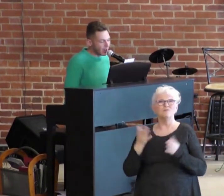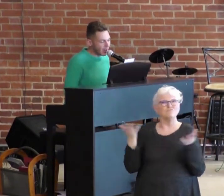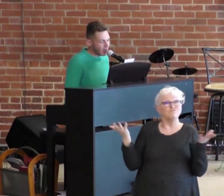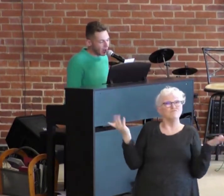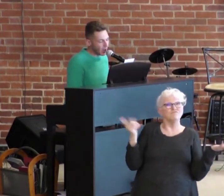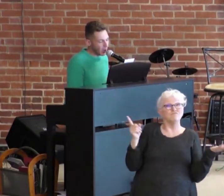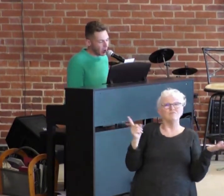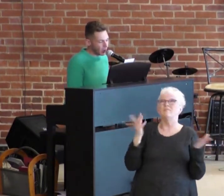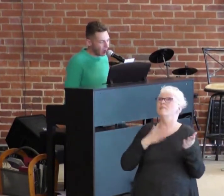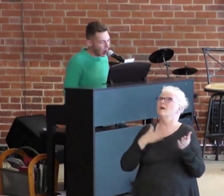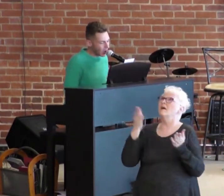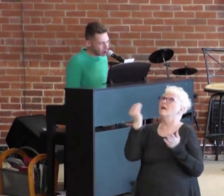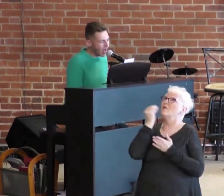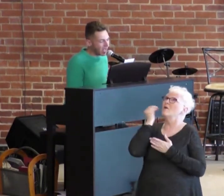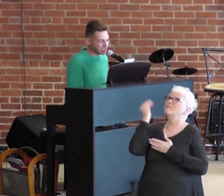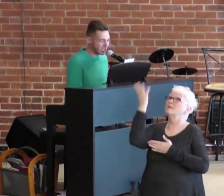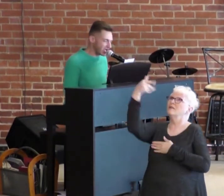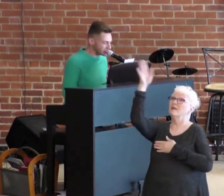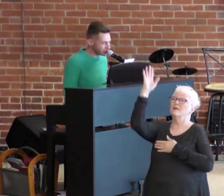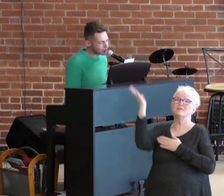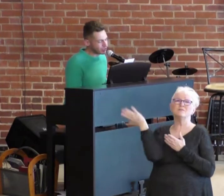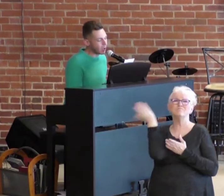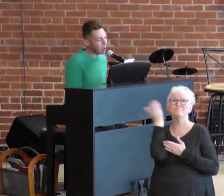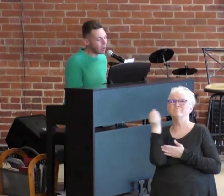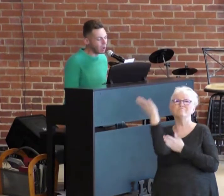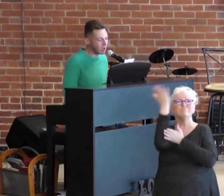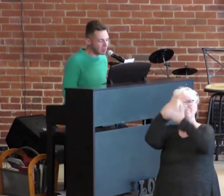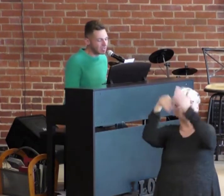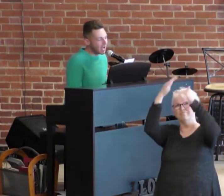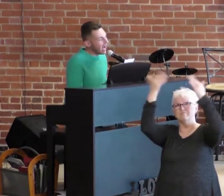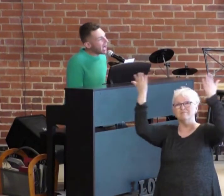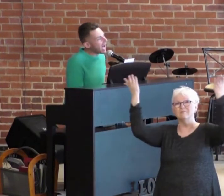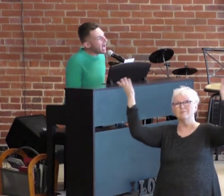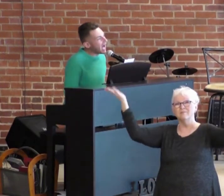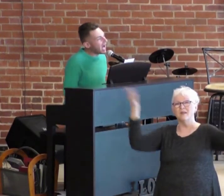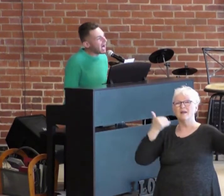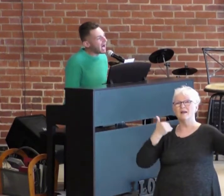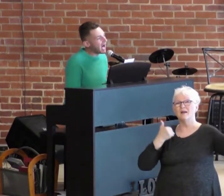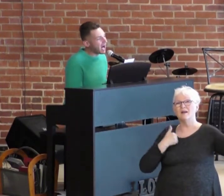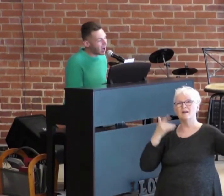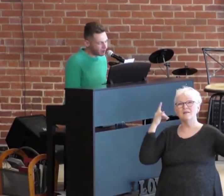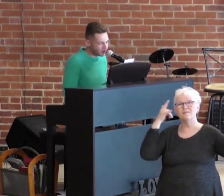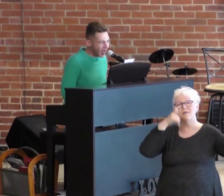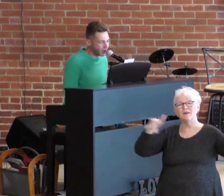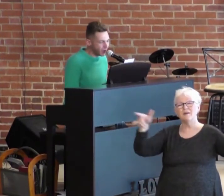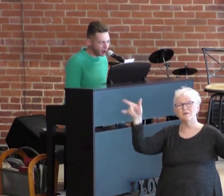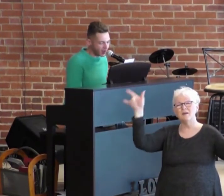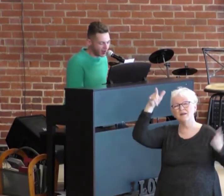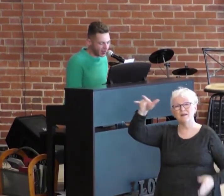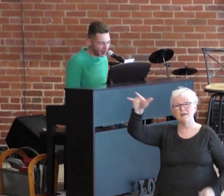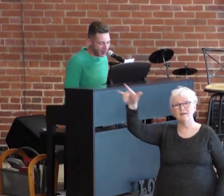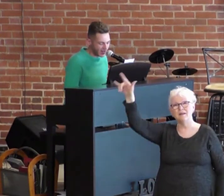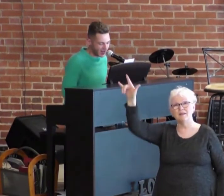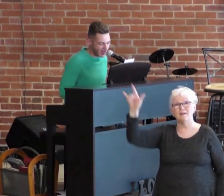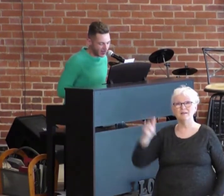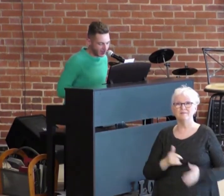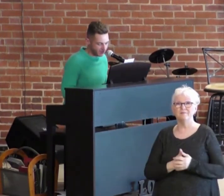to a home on God's celestial shore. I'll fly